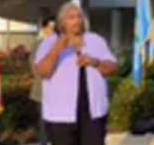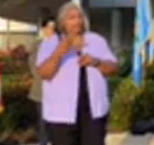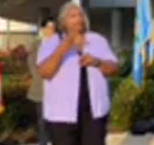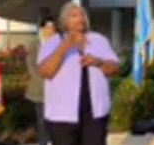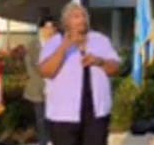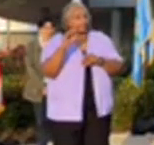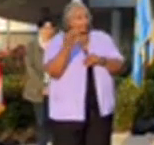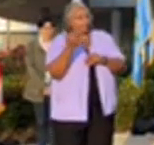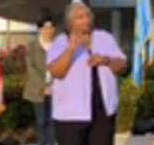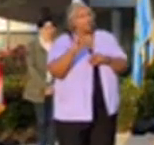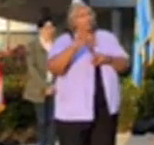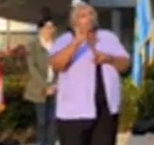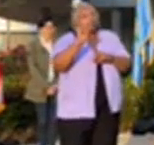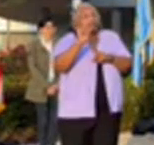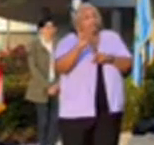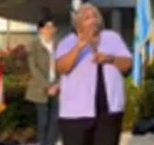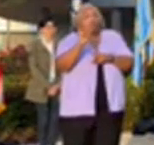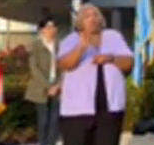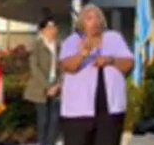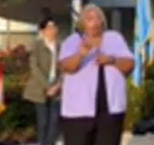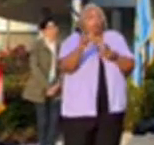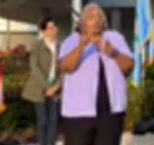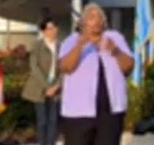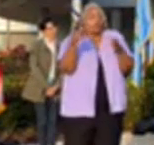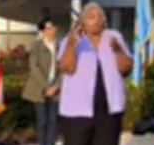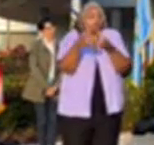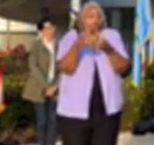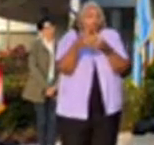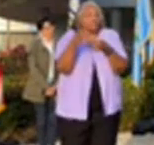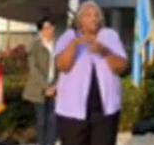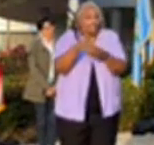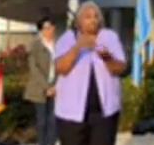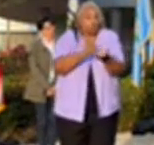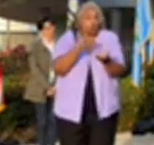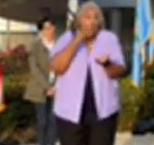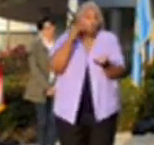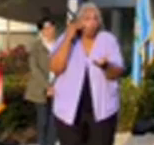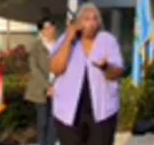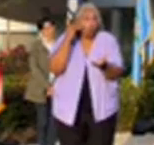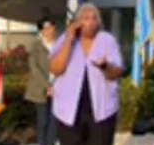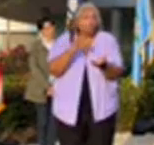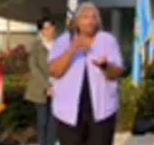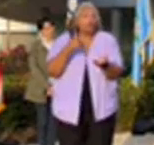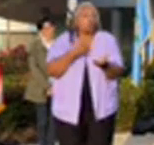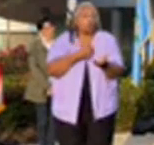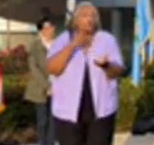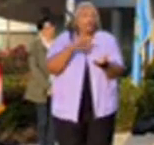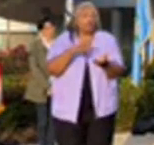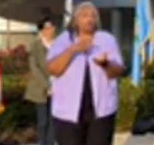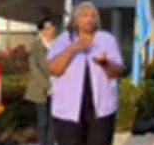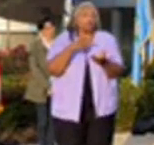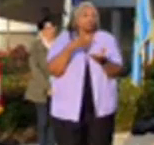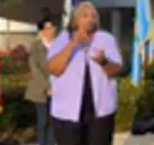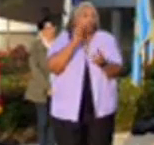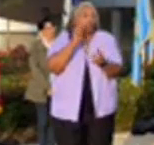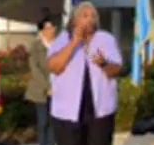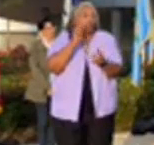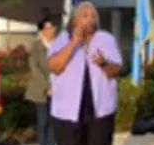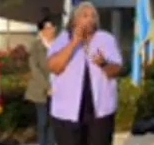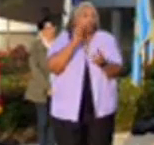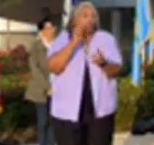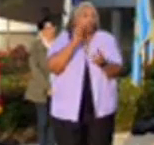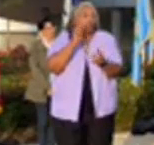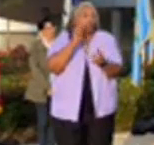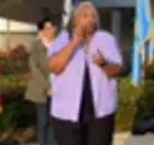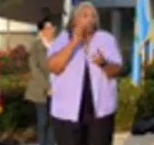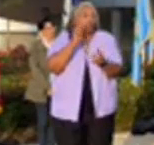meaning that one large cluster in a nursing home that we've had to address and also